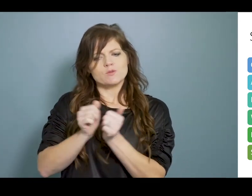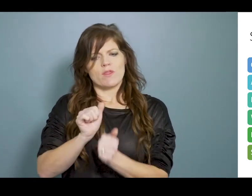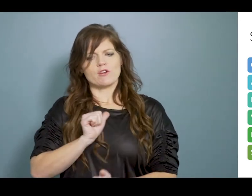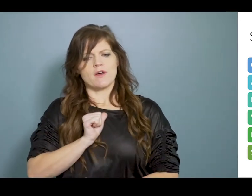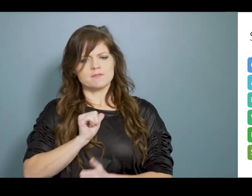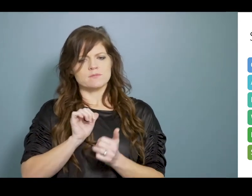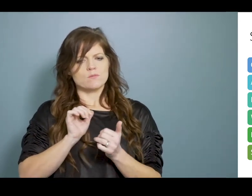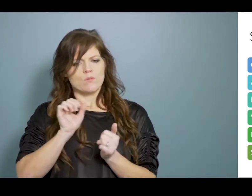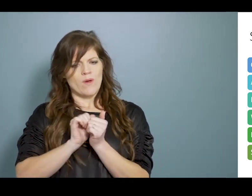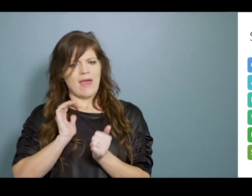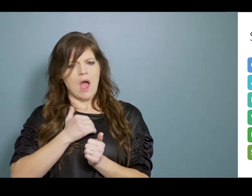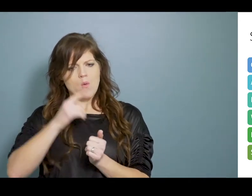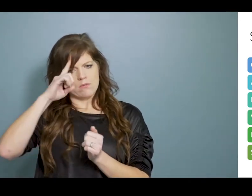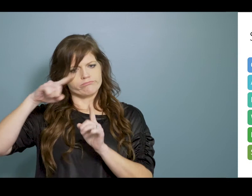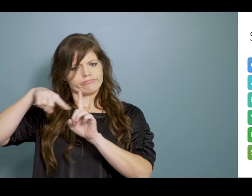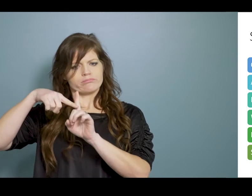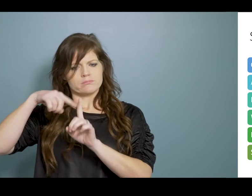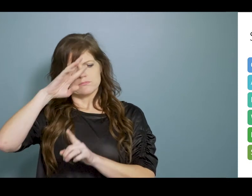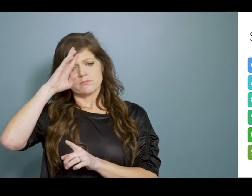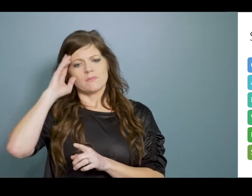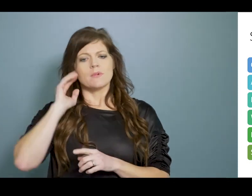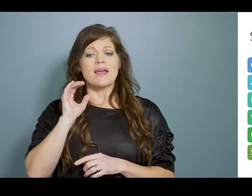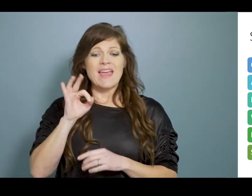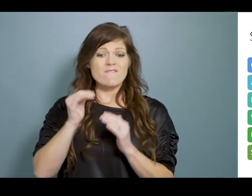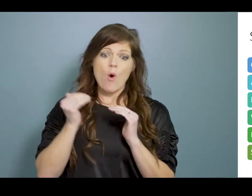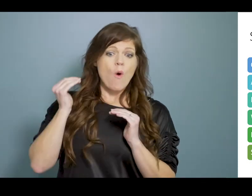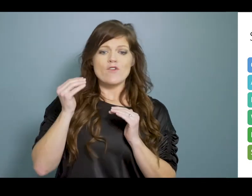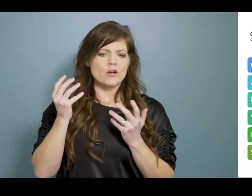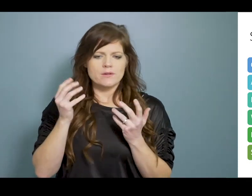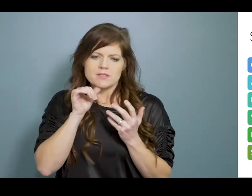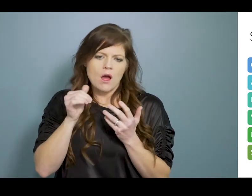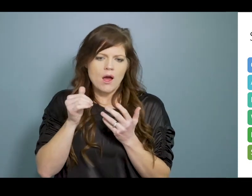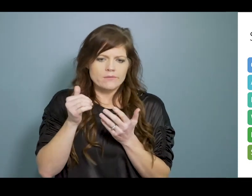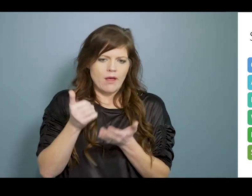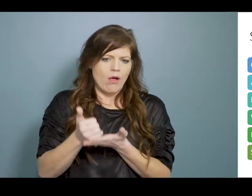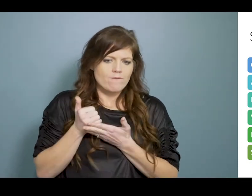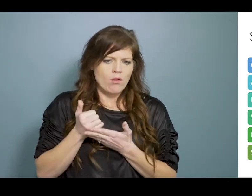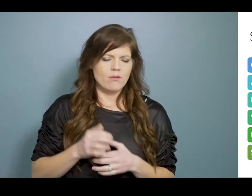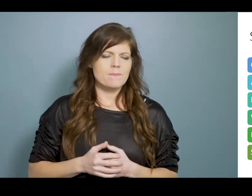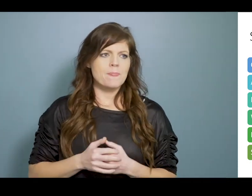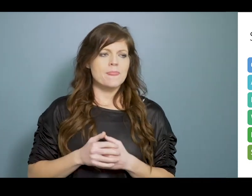it no longer useful. And then also including supports in your plan.